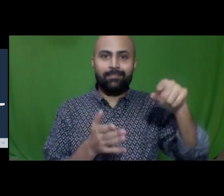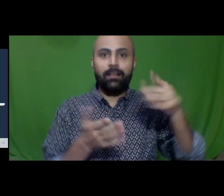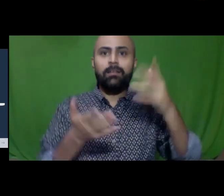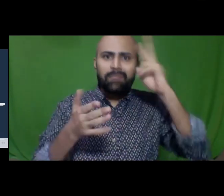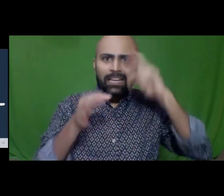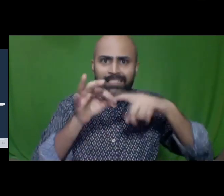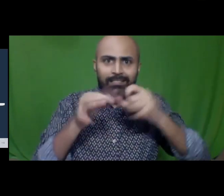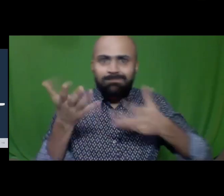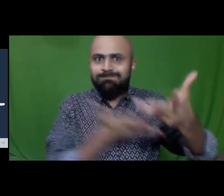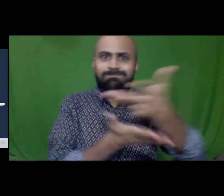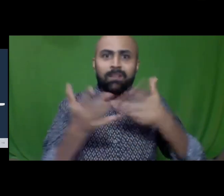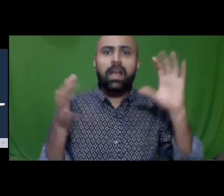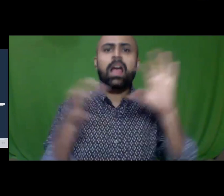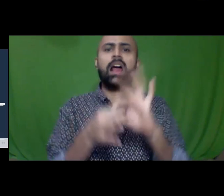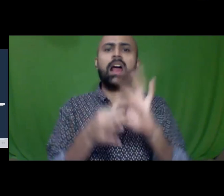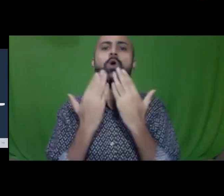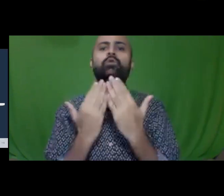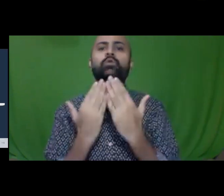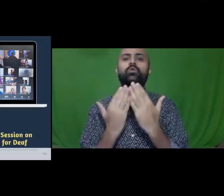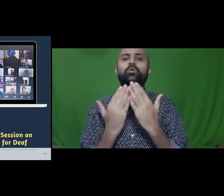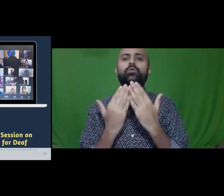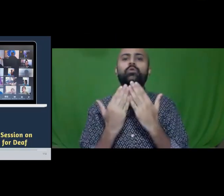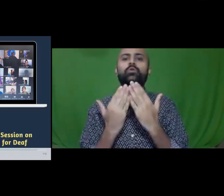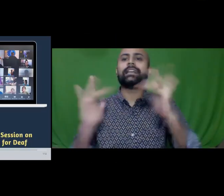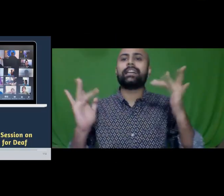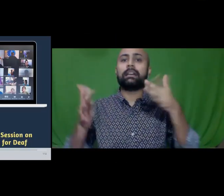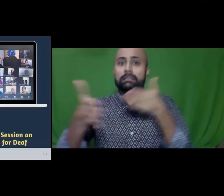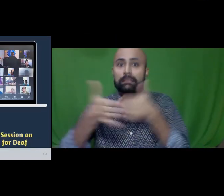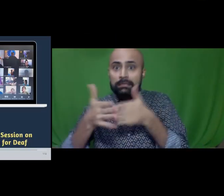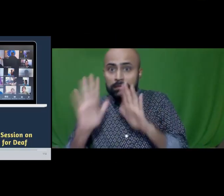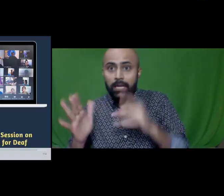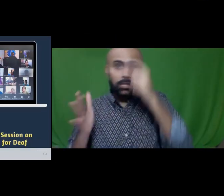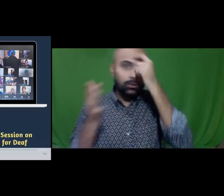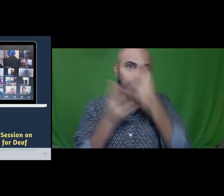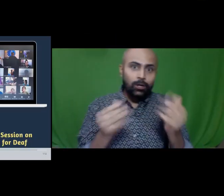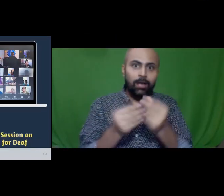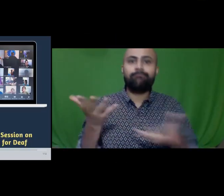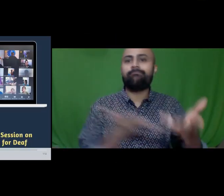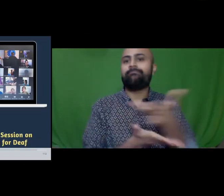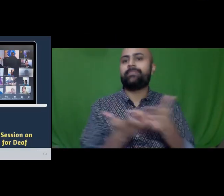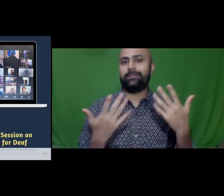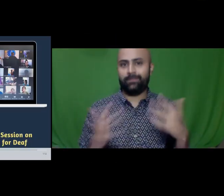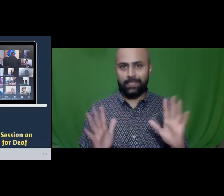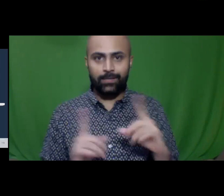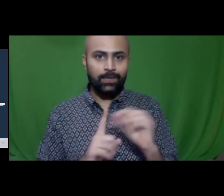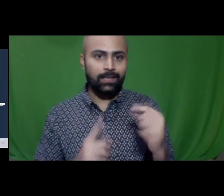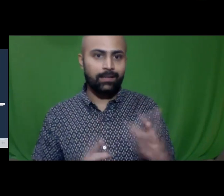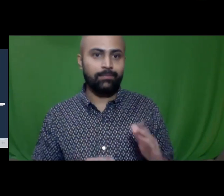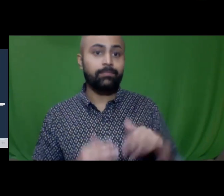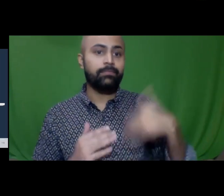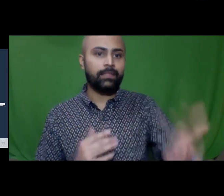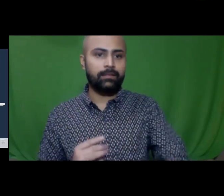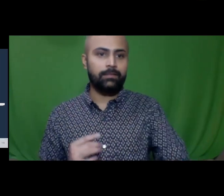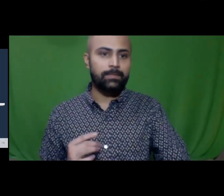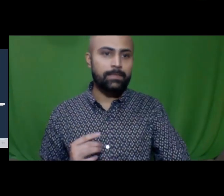Instagram, and there we discussed so many queries related to education, online education. What